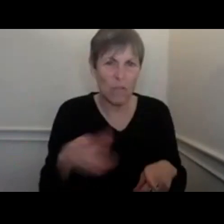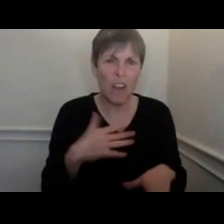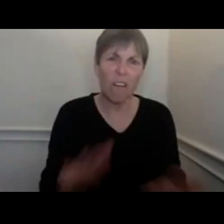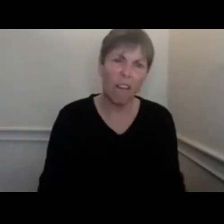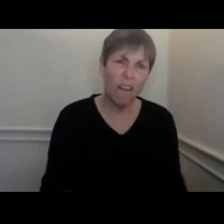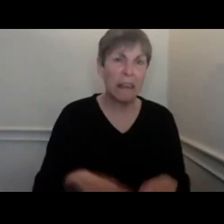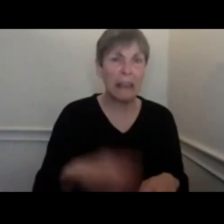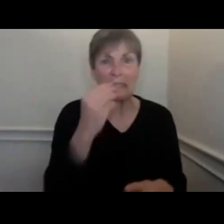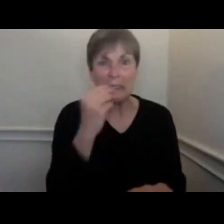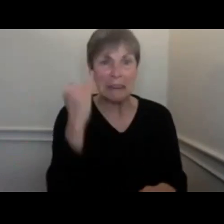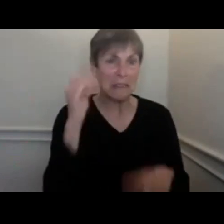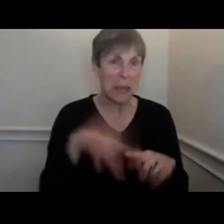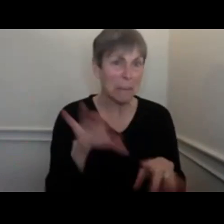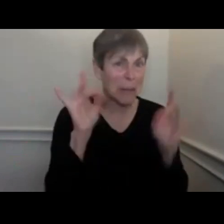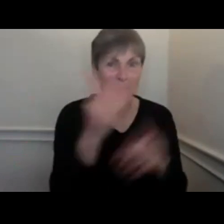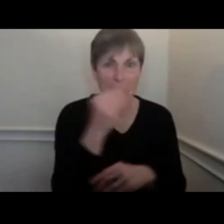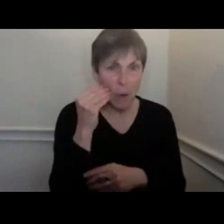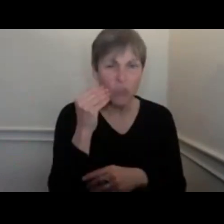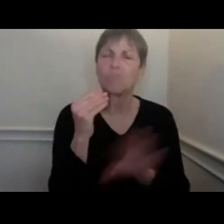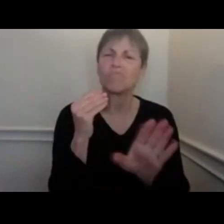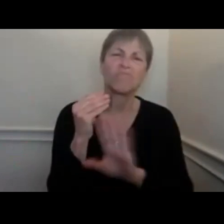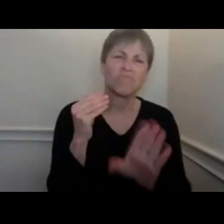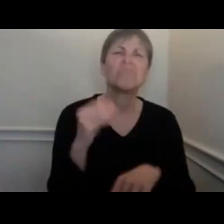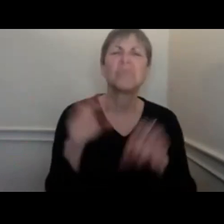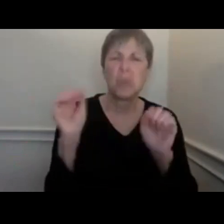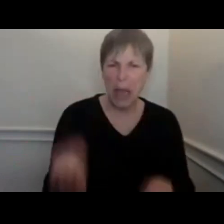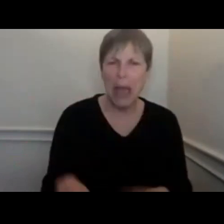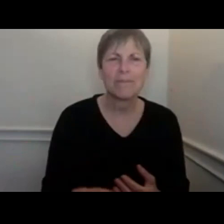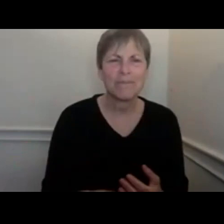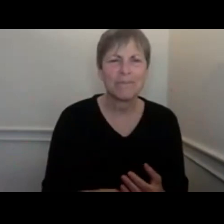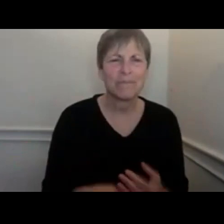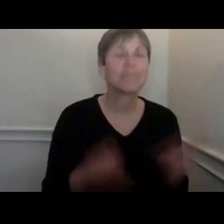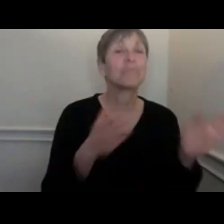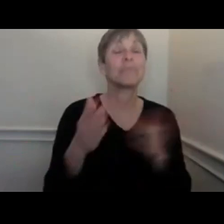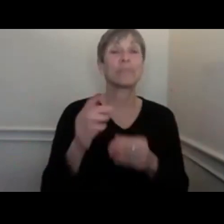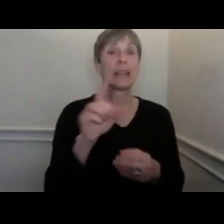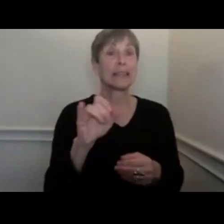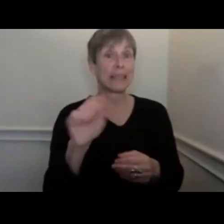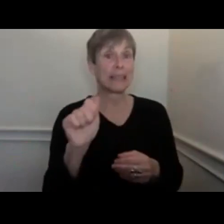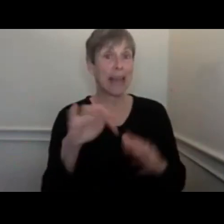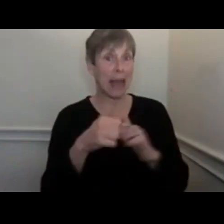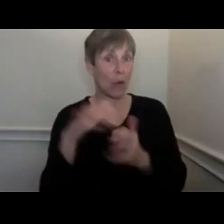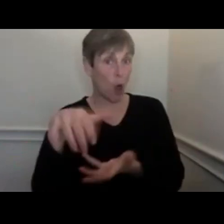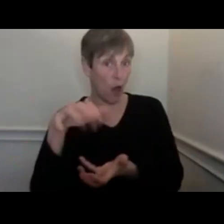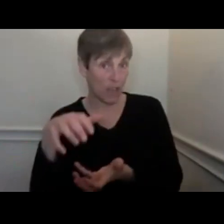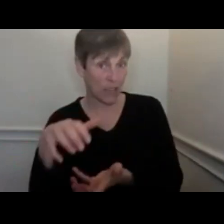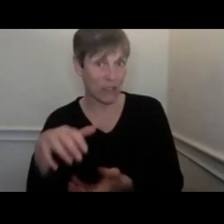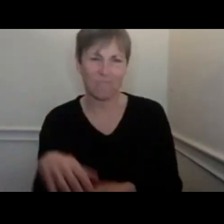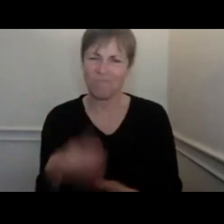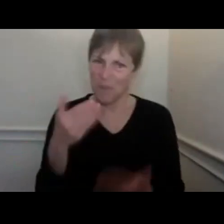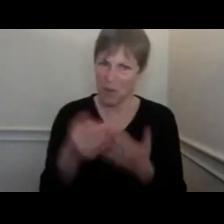otherwise. So some harvest tips for zinnias. So the great news is, and for so